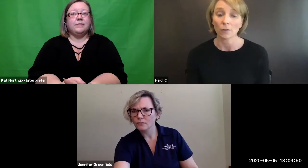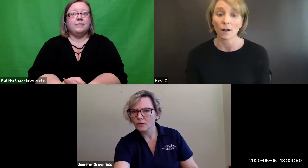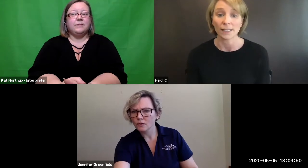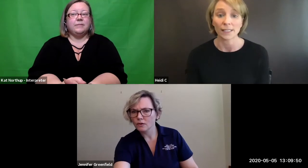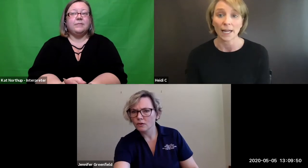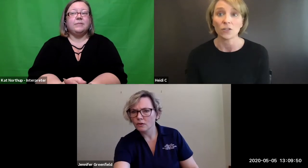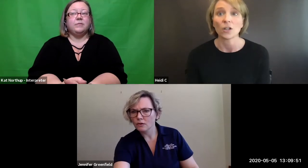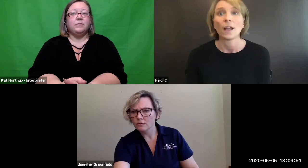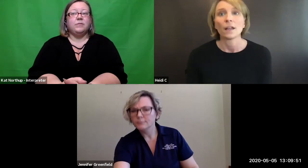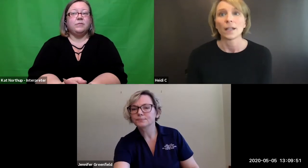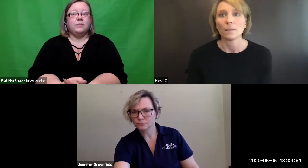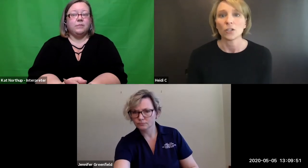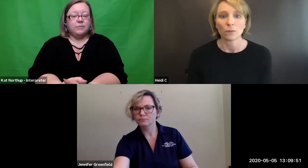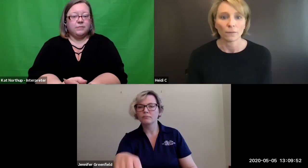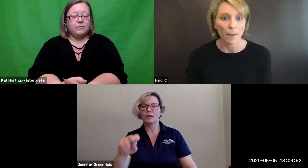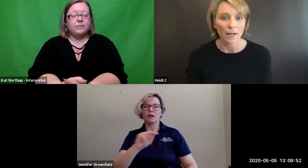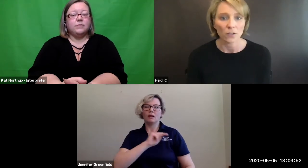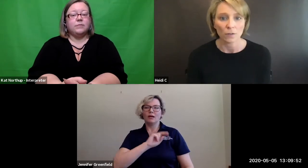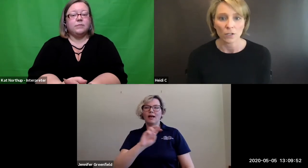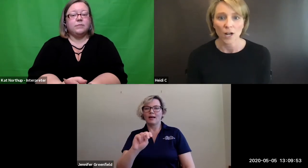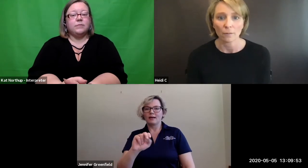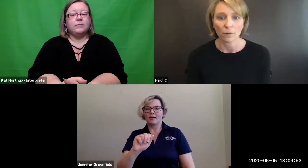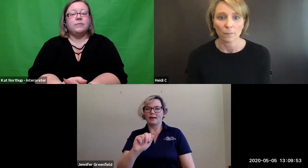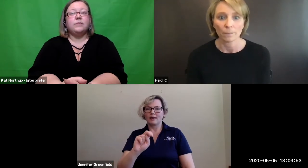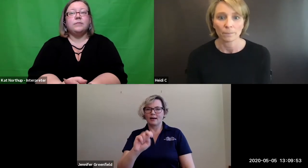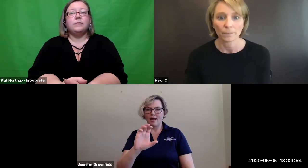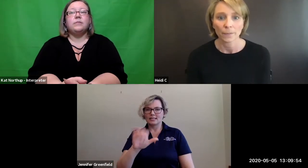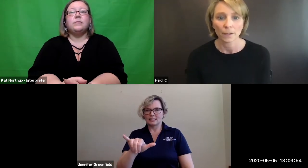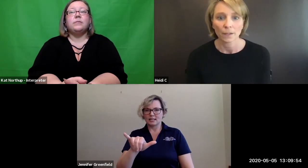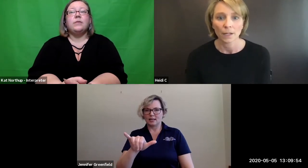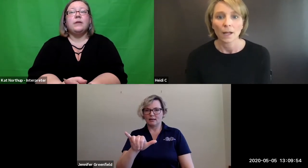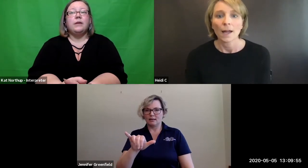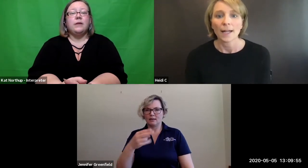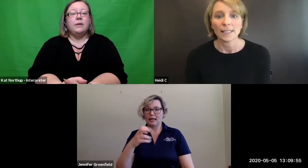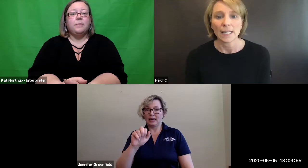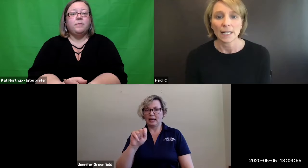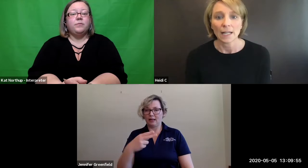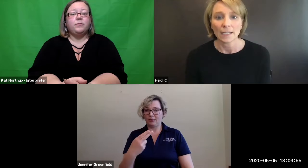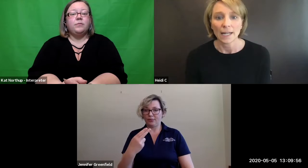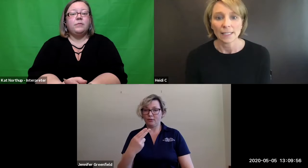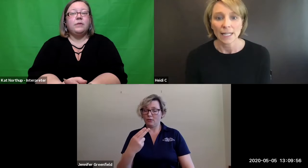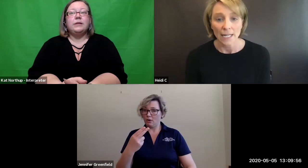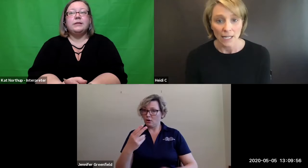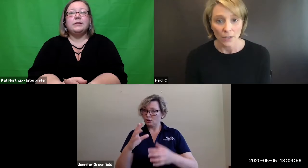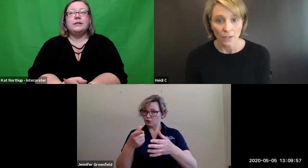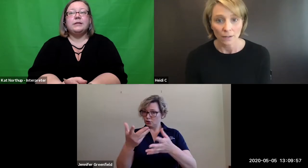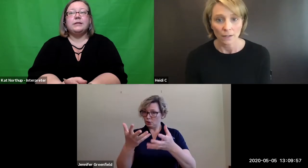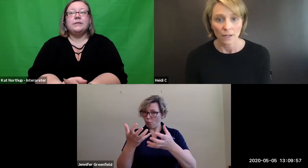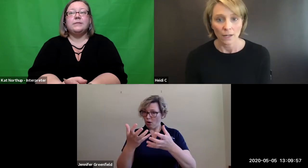walking across the stage. Now, let me just refer back to the chat room. I see Nancy